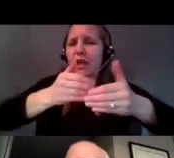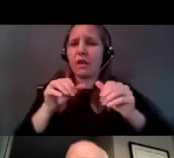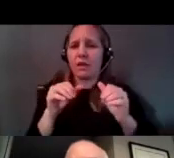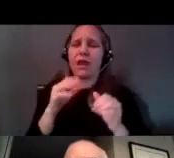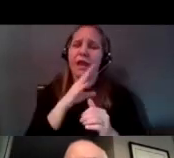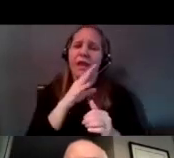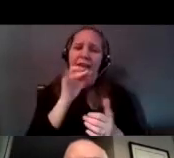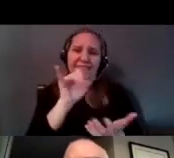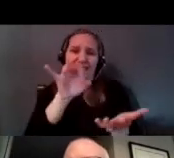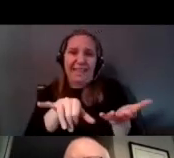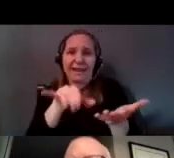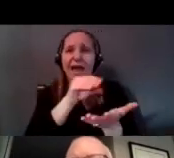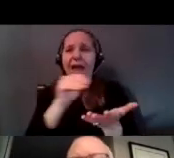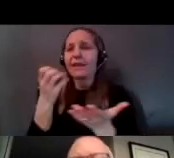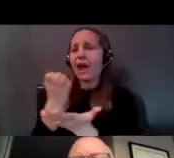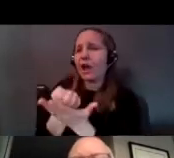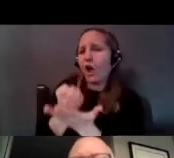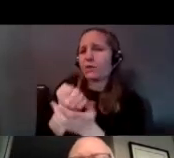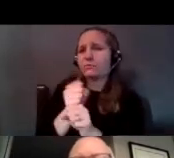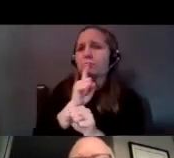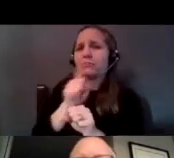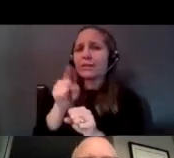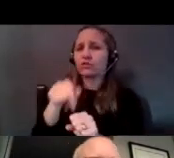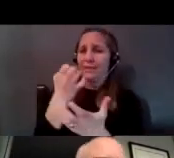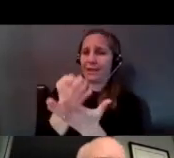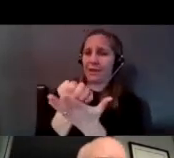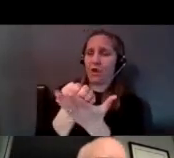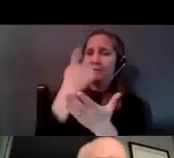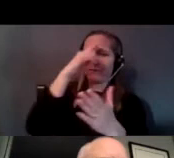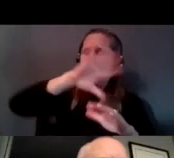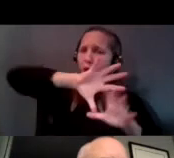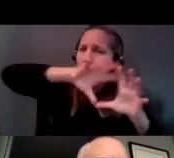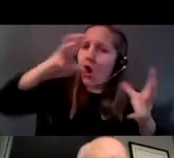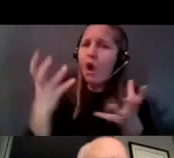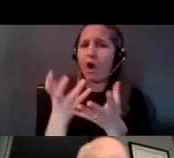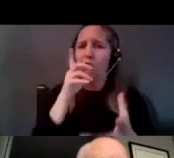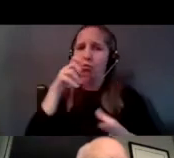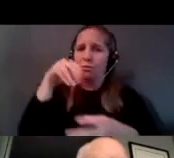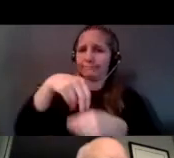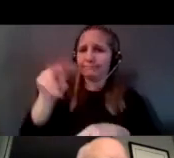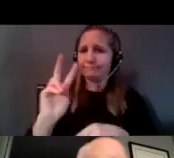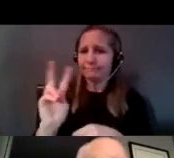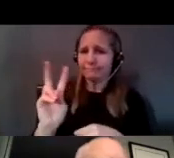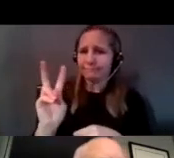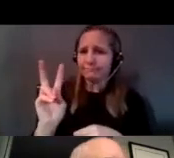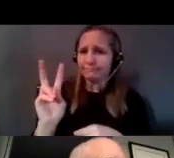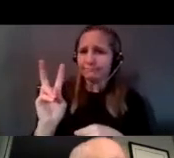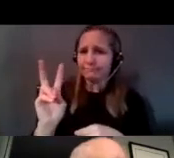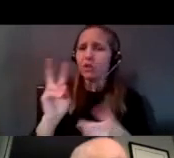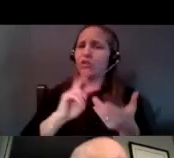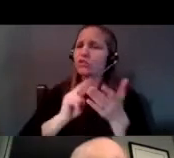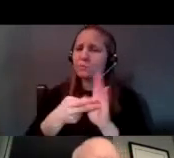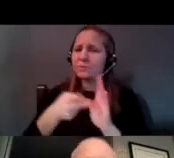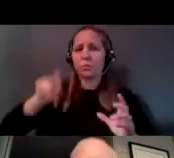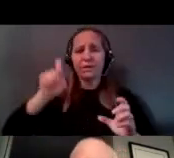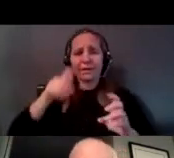and economy that serves all residents of Vancouver and allows for innovation and progress